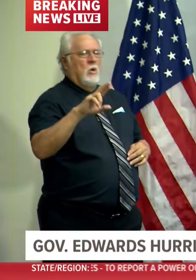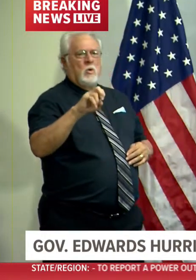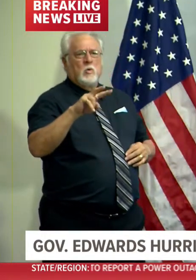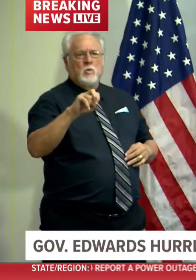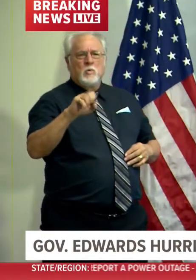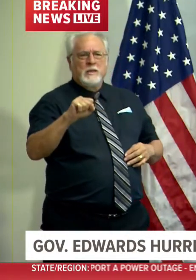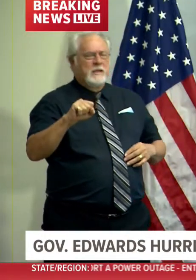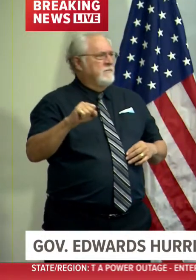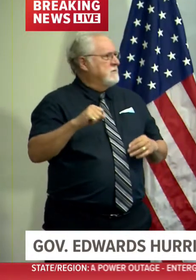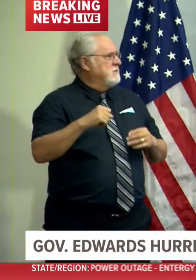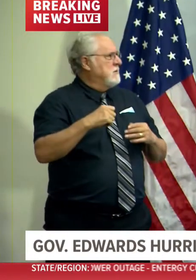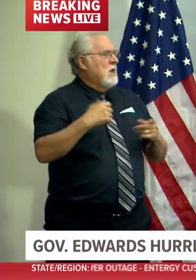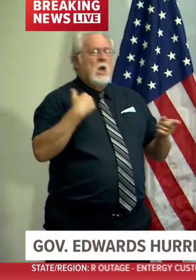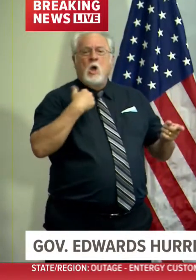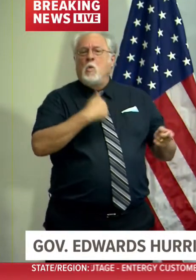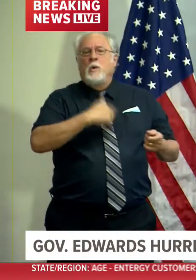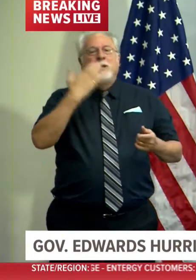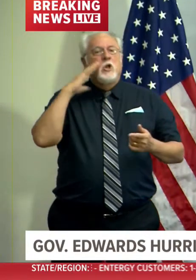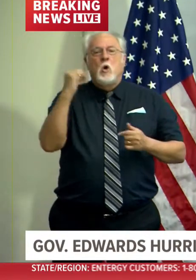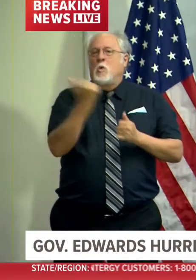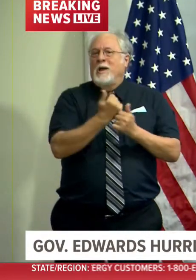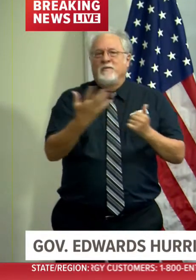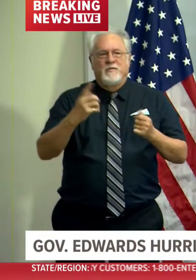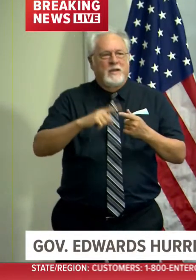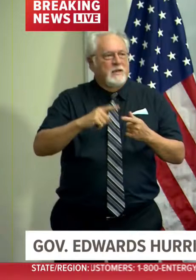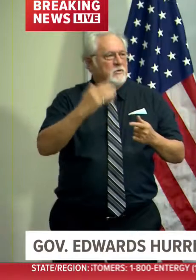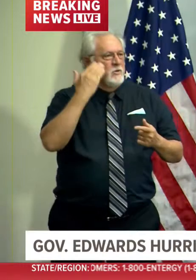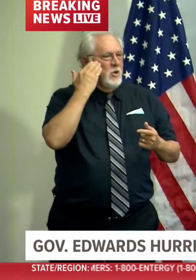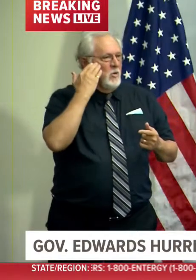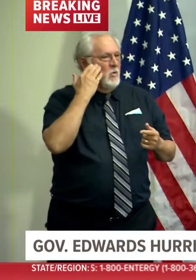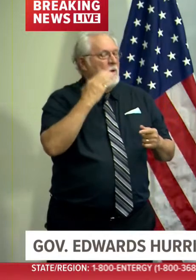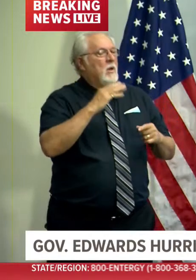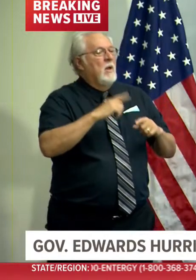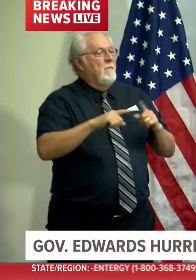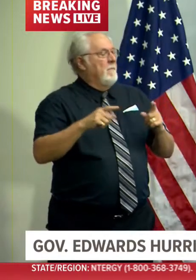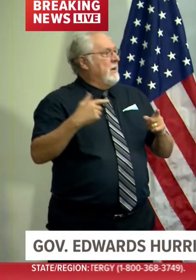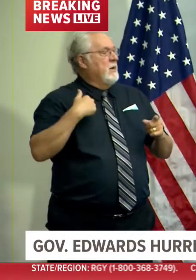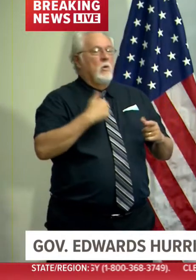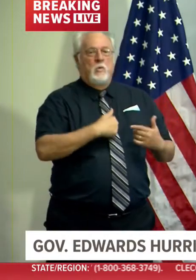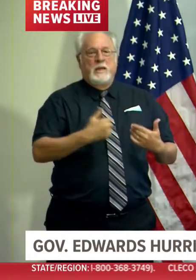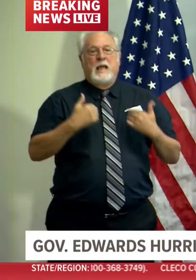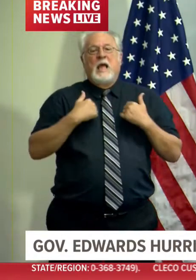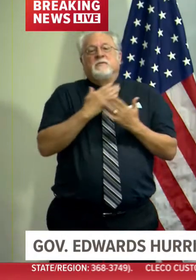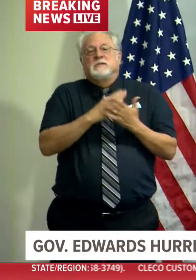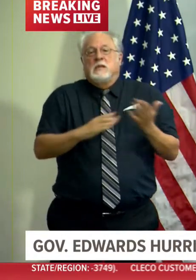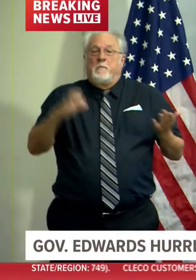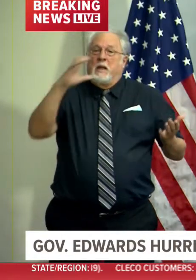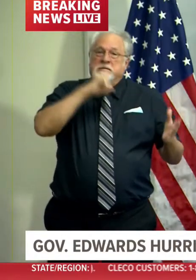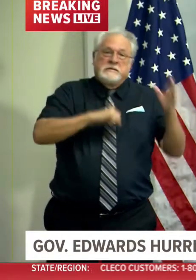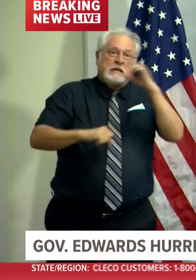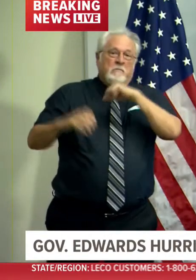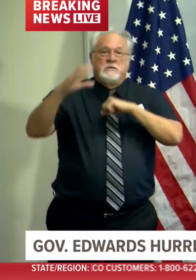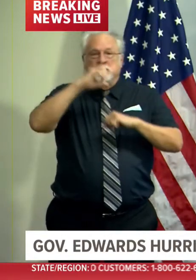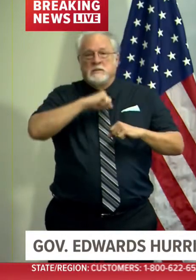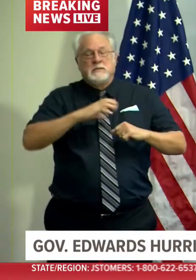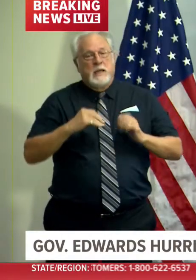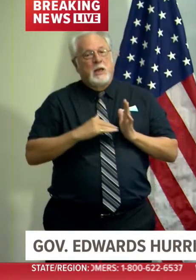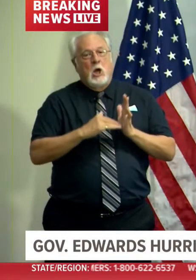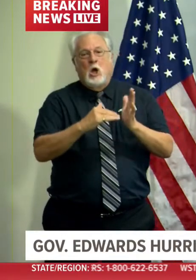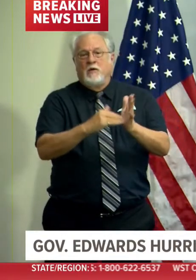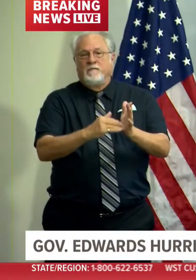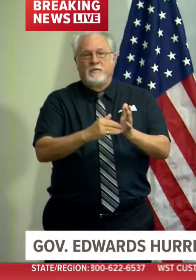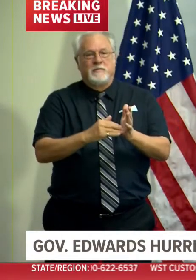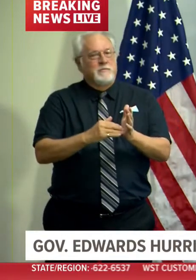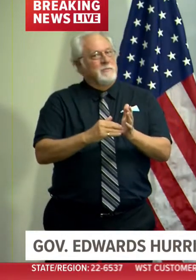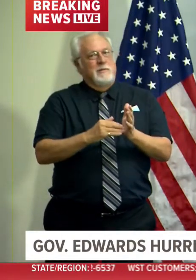want to come and talk. We don't know everything there is to know about it. We have some assumptions, and quite often we don't